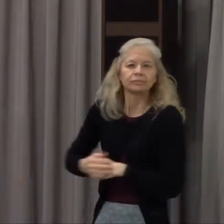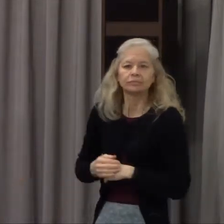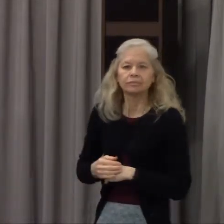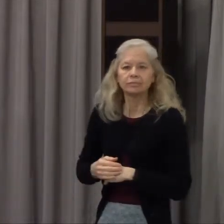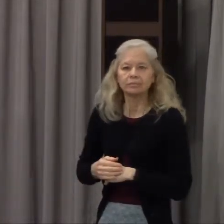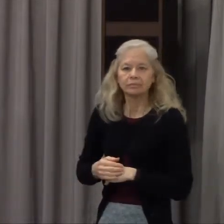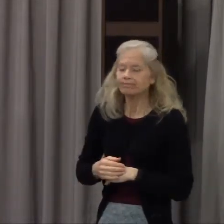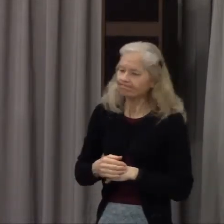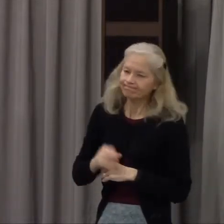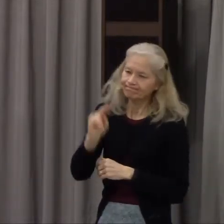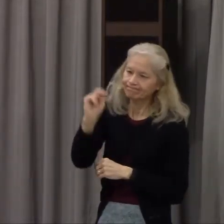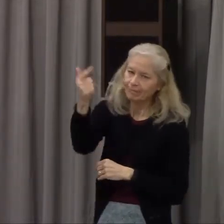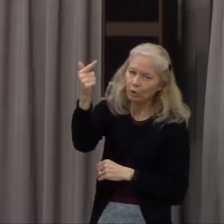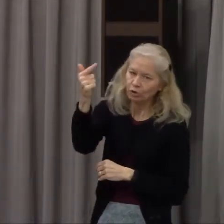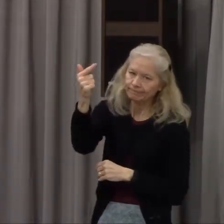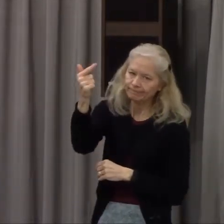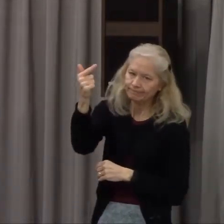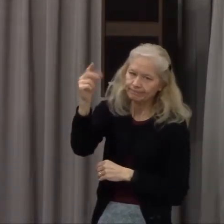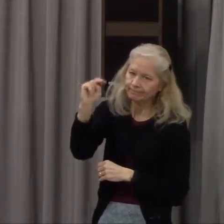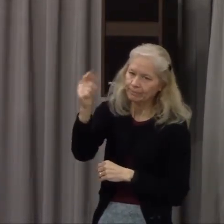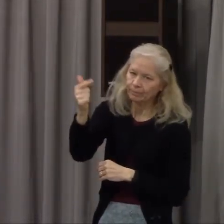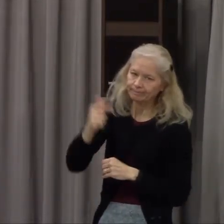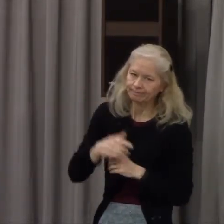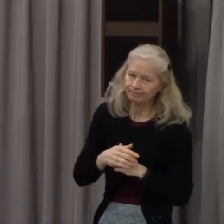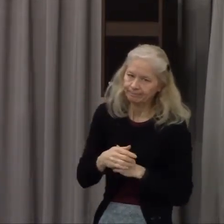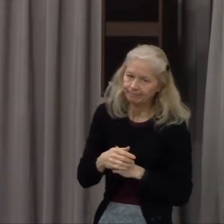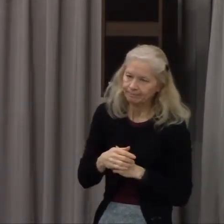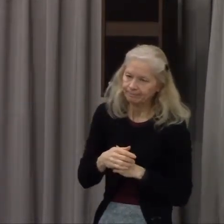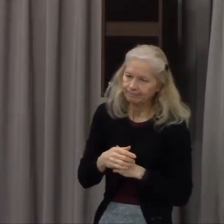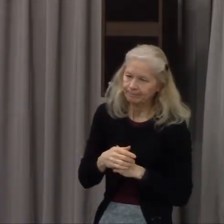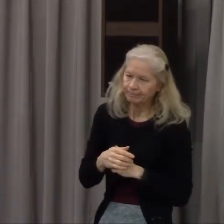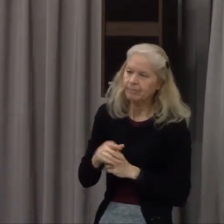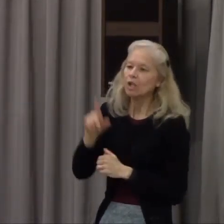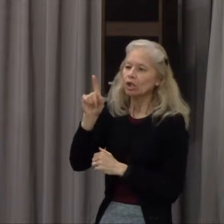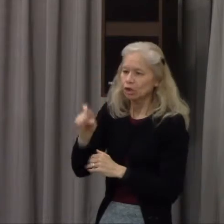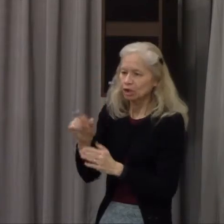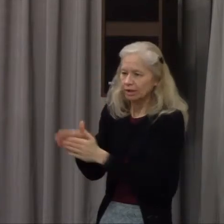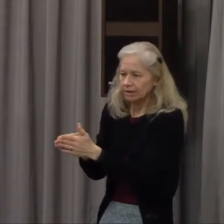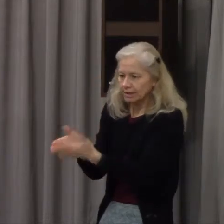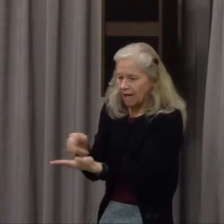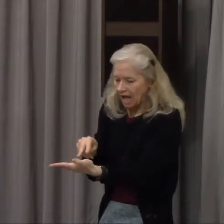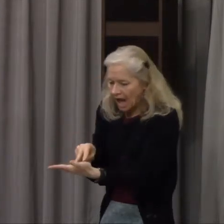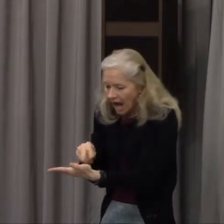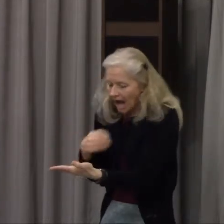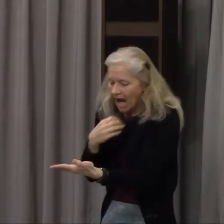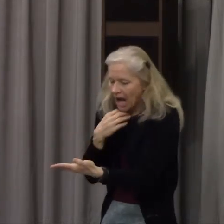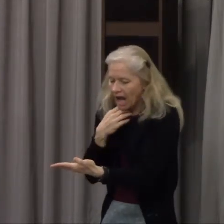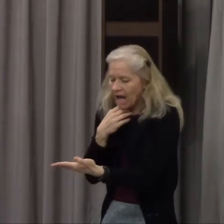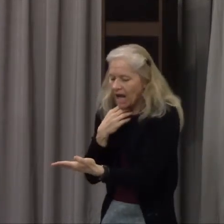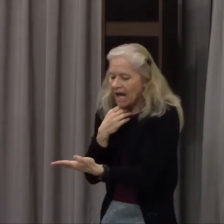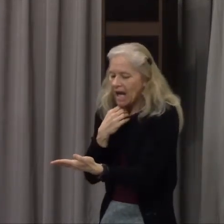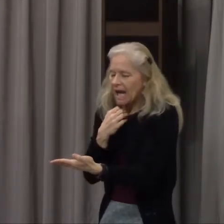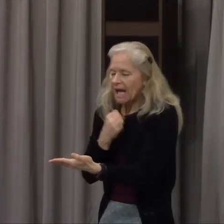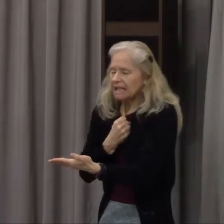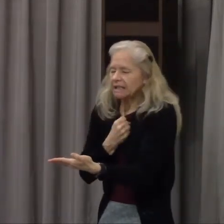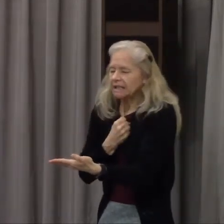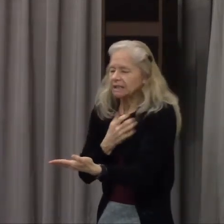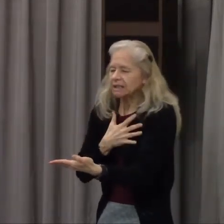of repenting and getting the benefit of the part of the operation that hurts, if you